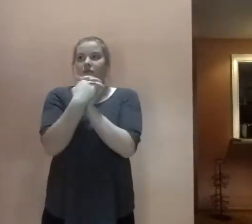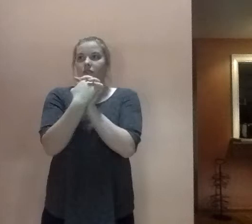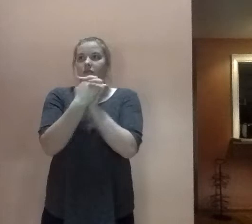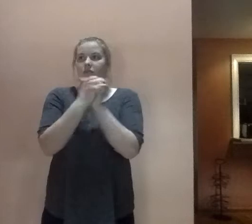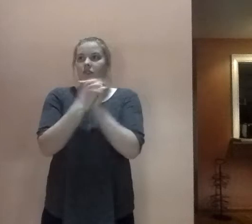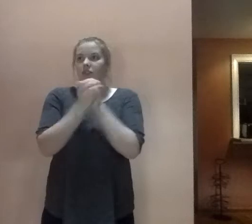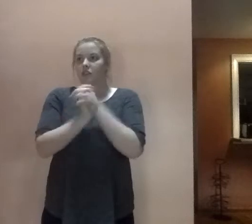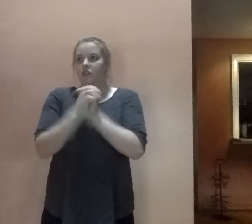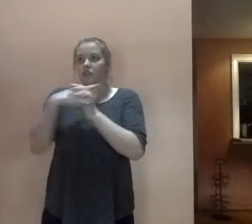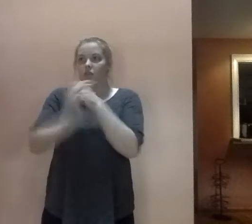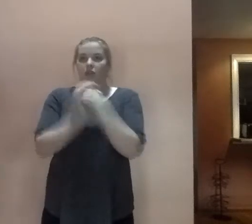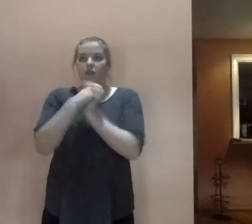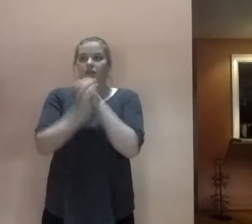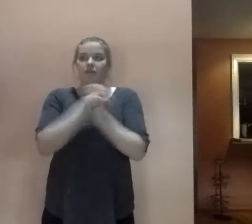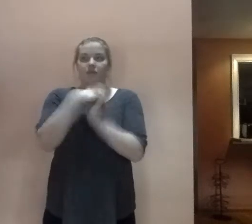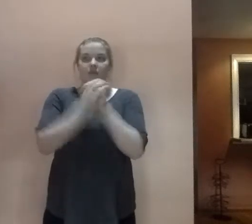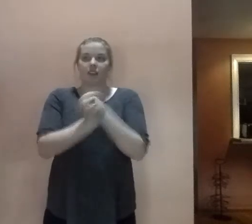Yeah, just stand more